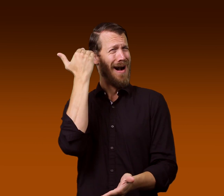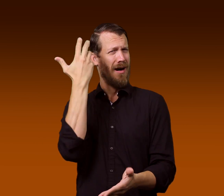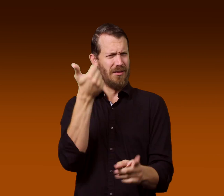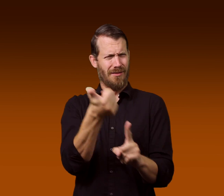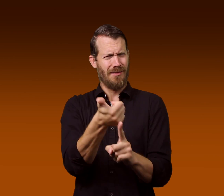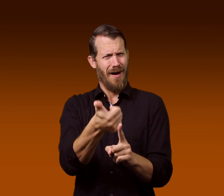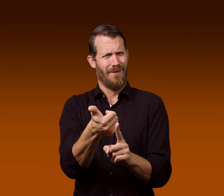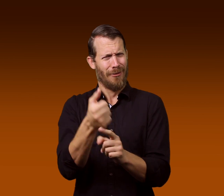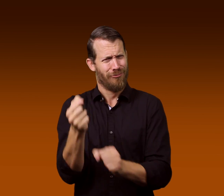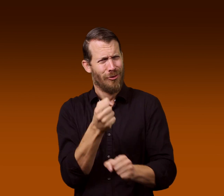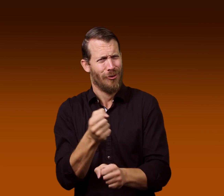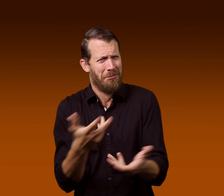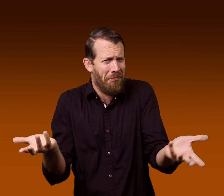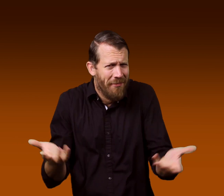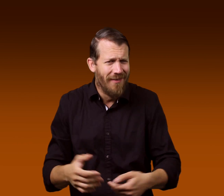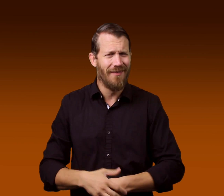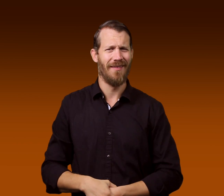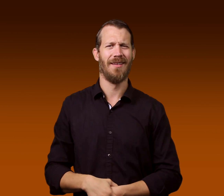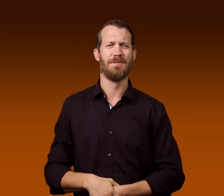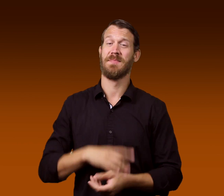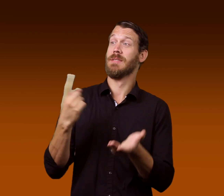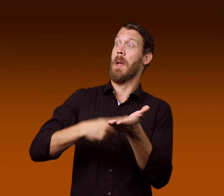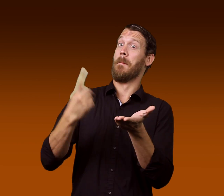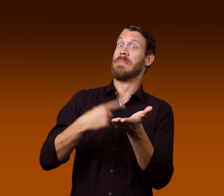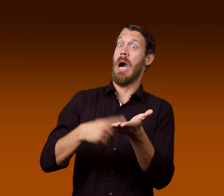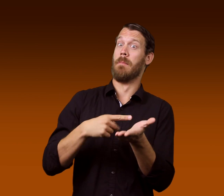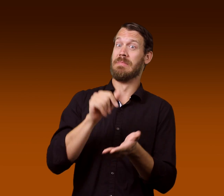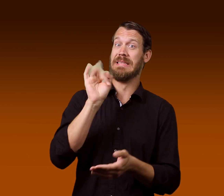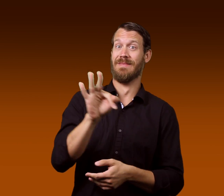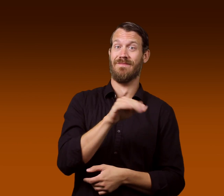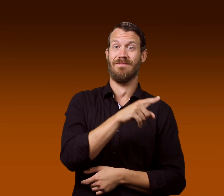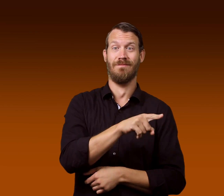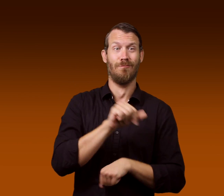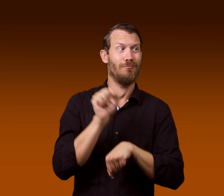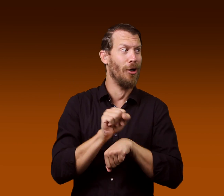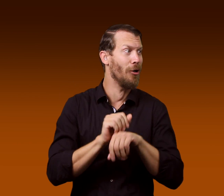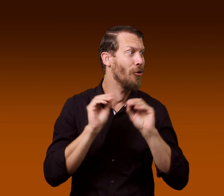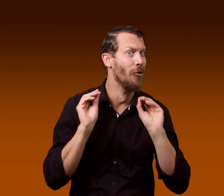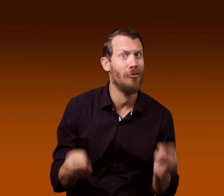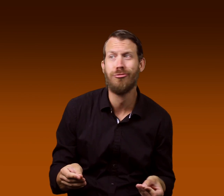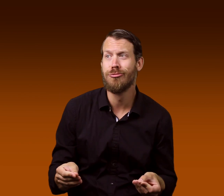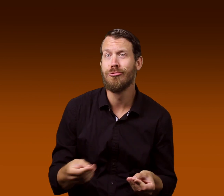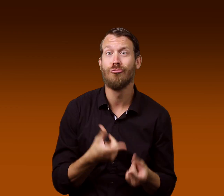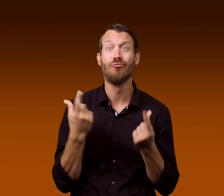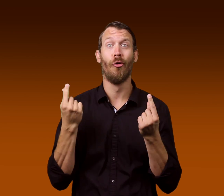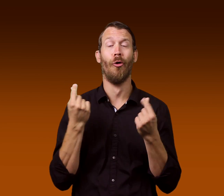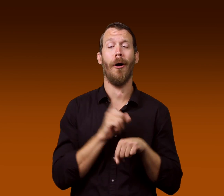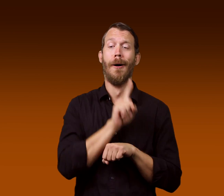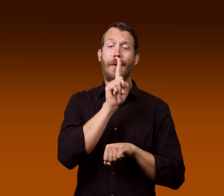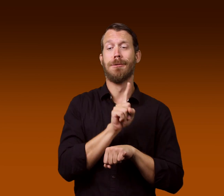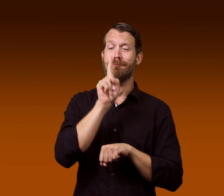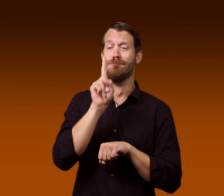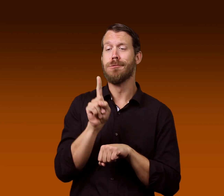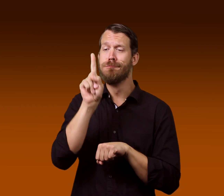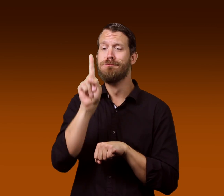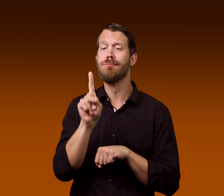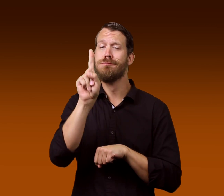was, after all, a broom. Occasionally, when there was nothing left to do around the widow's house, it